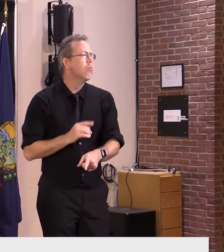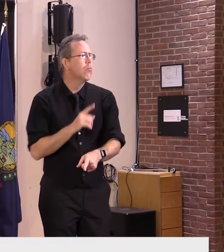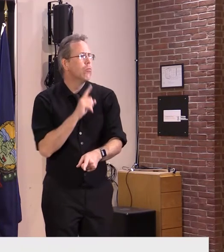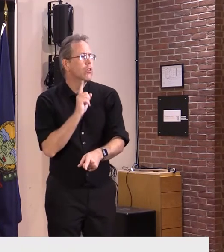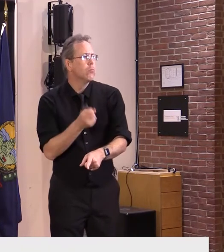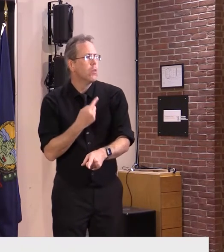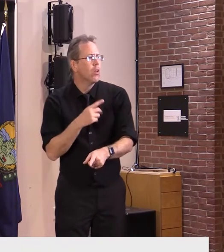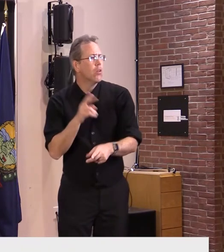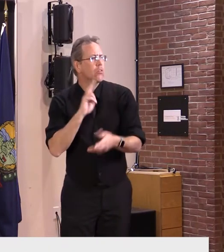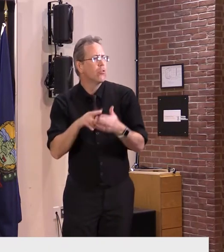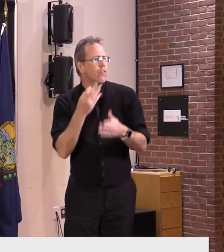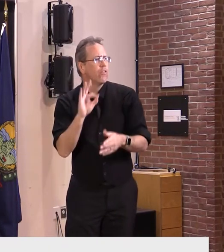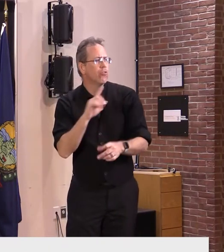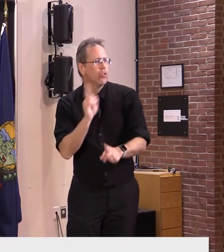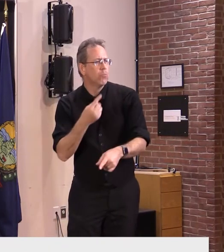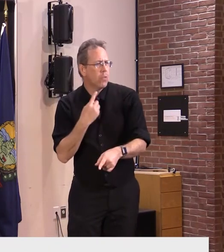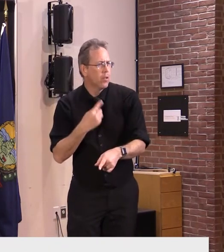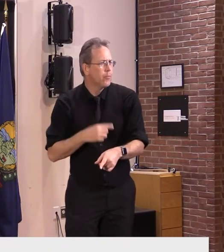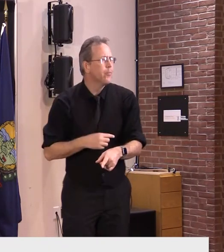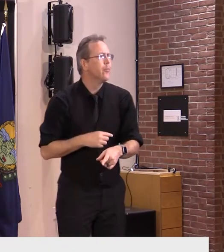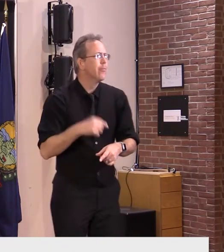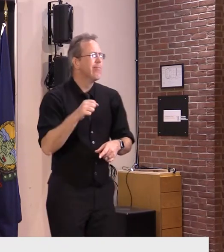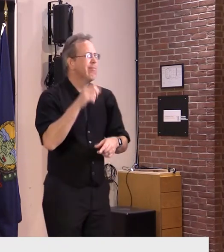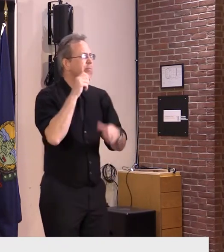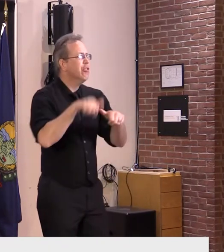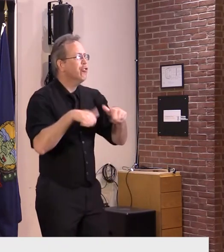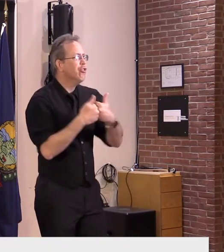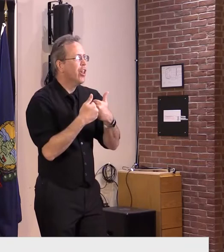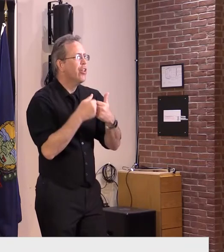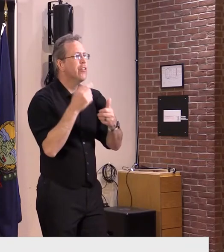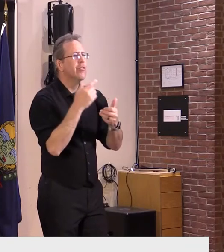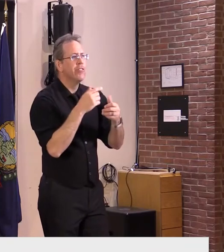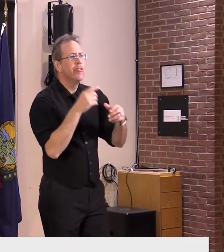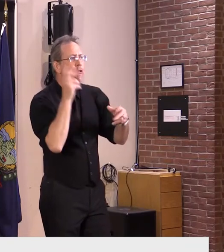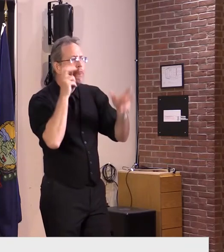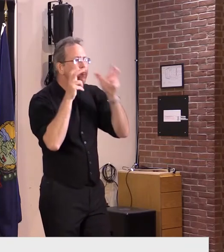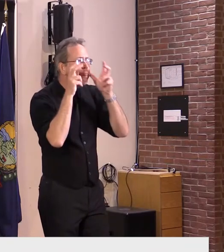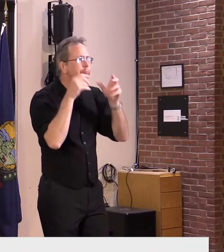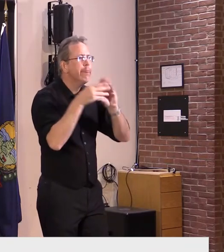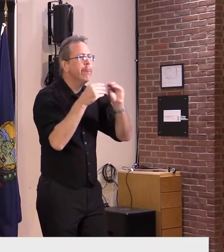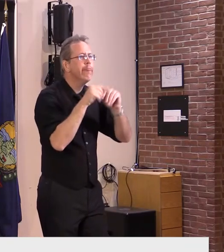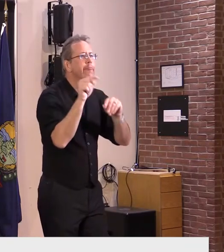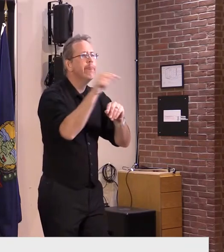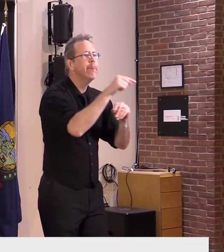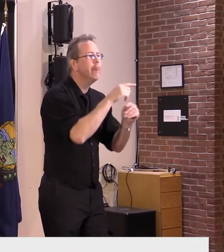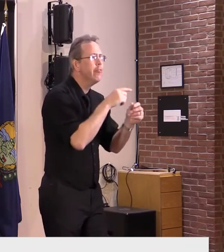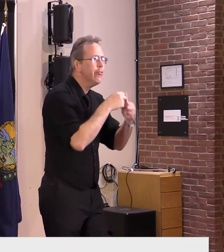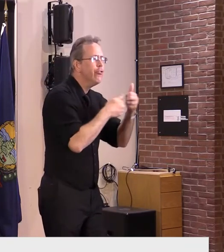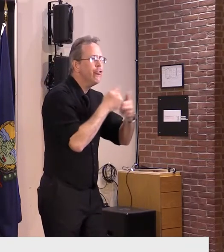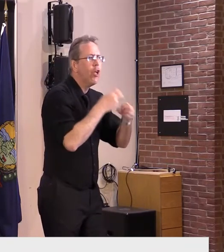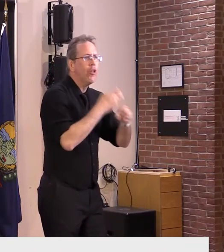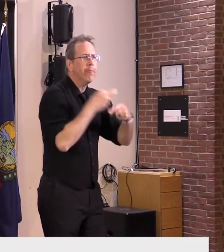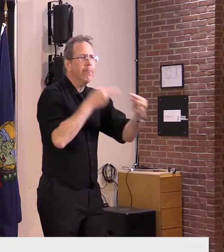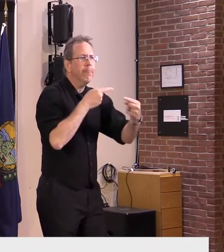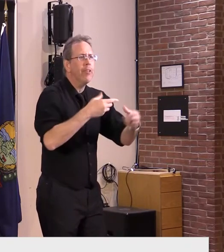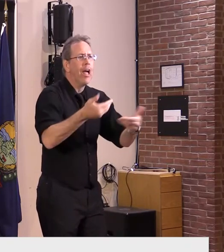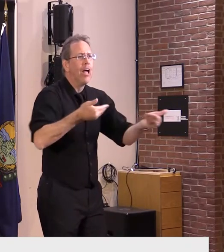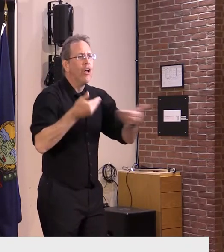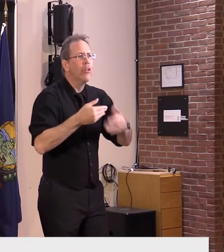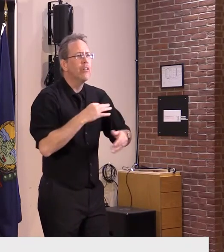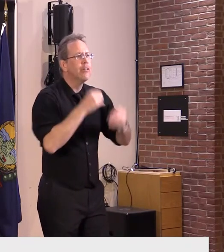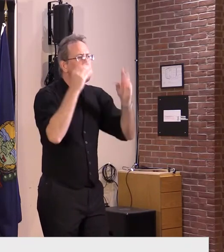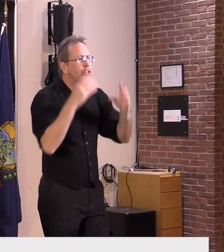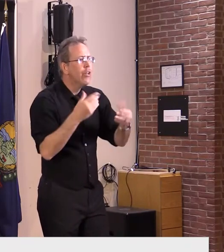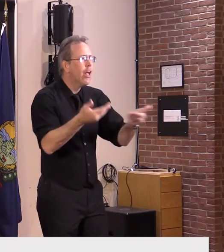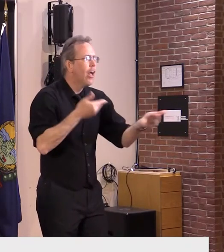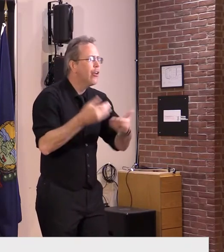challenging situation. We hear fairly regularly from folks from the difficulties in hiring, particularly some of the more acute areas like special education.